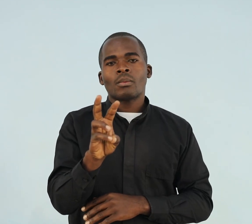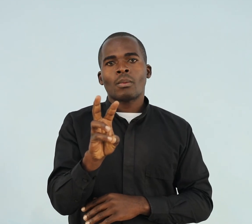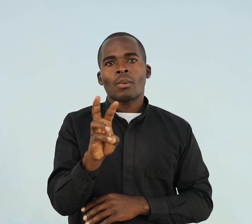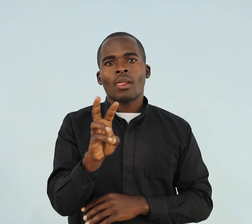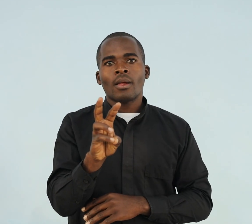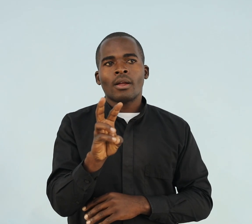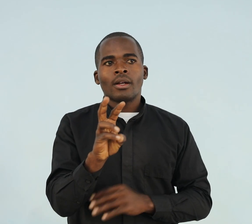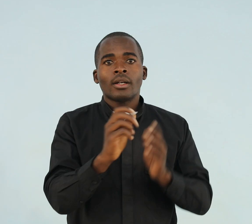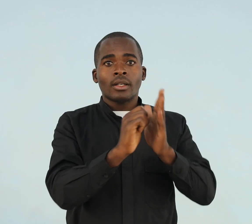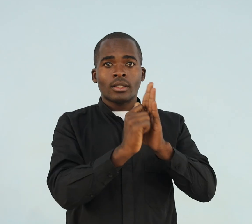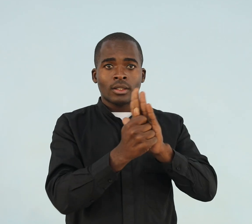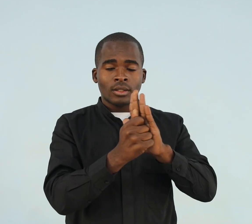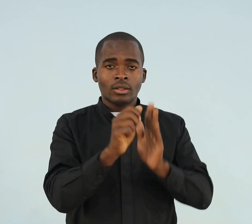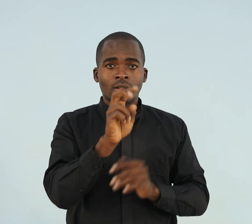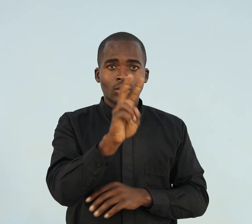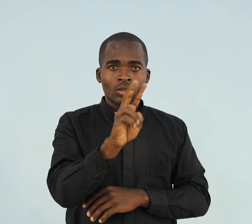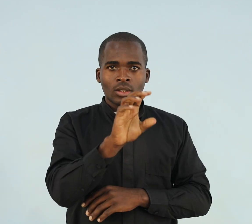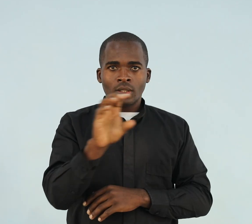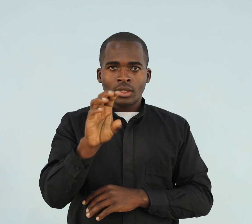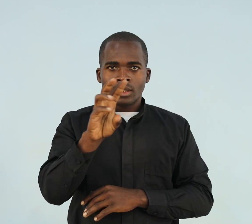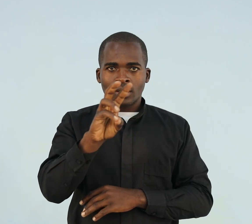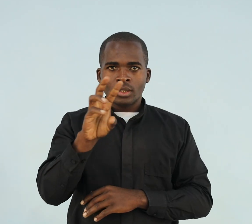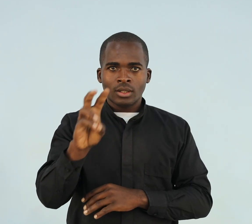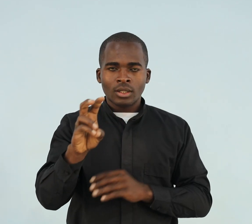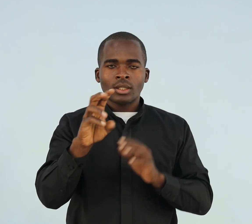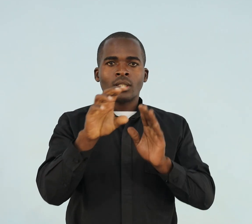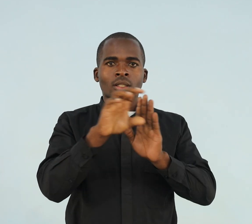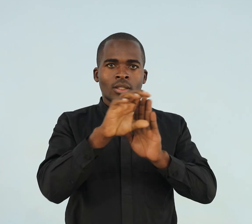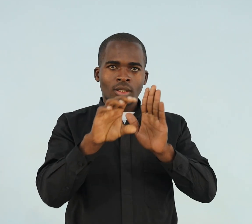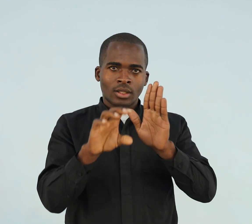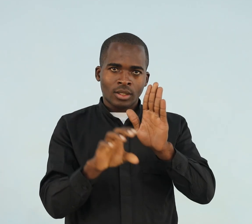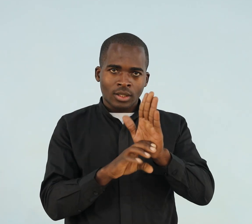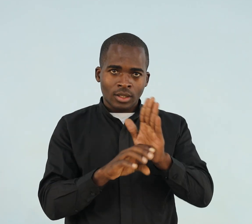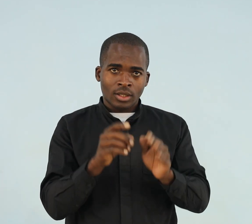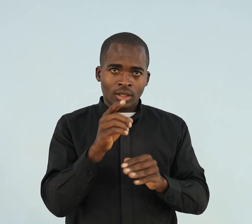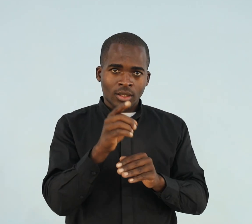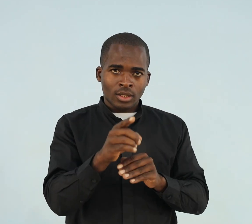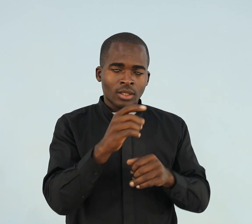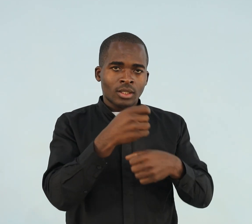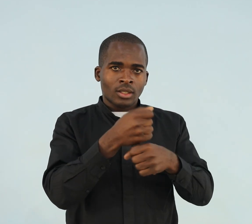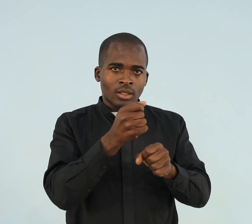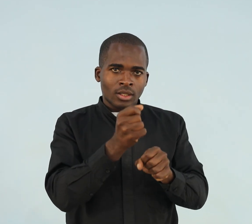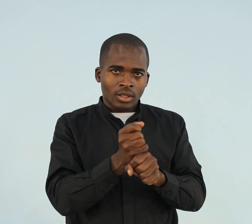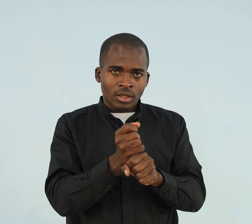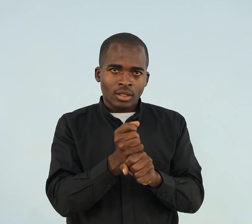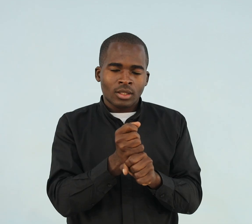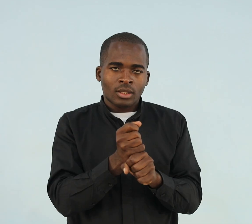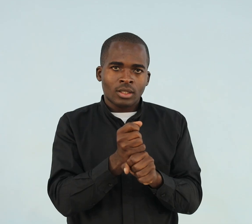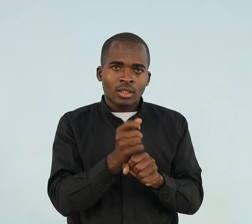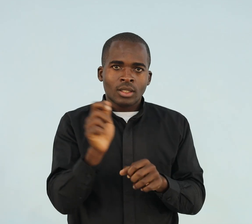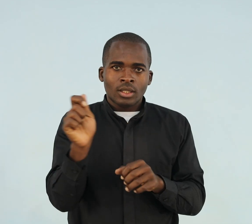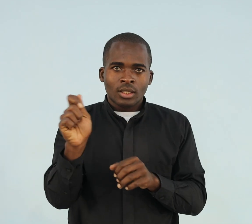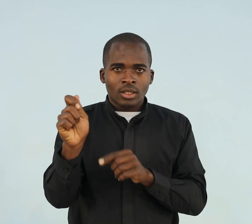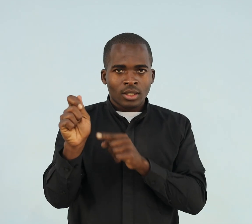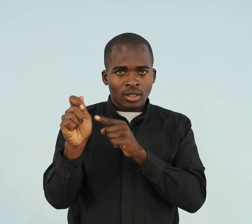Article 266 of the Constitution is amended by A. The deletion of